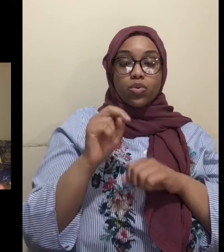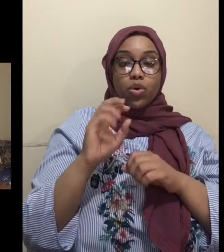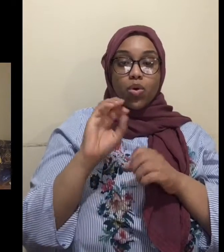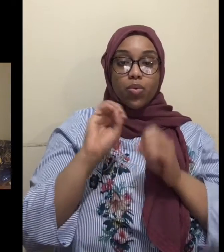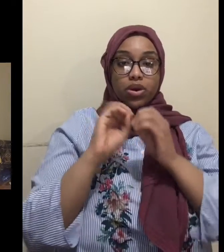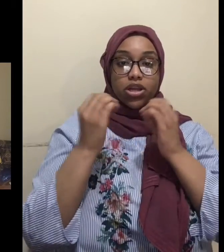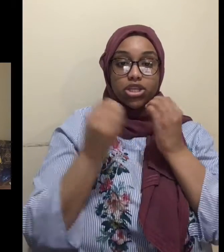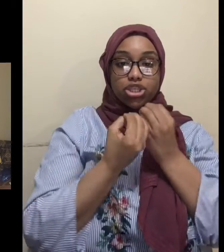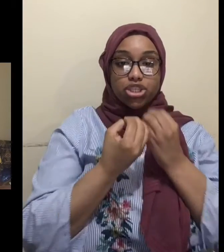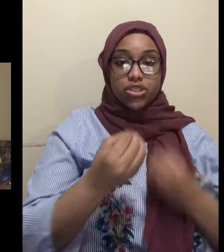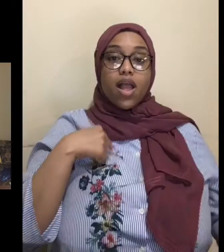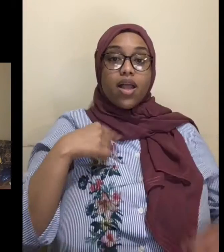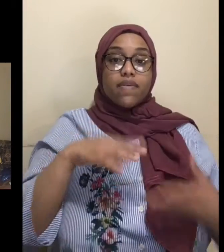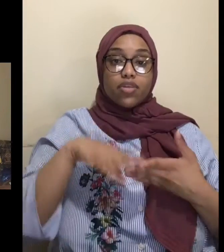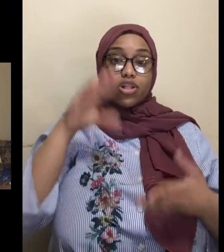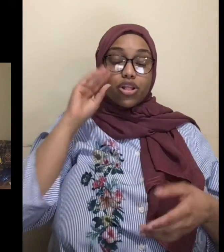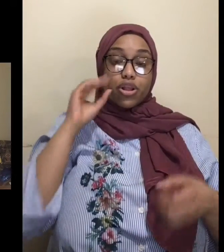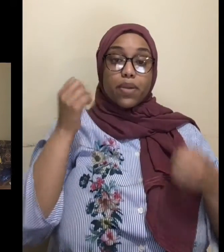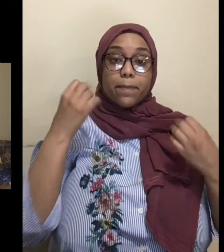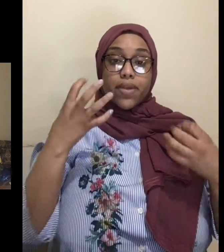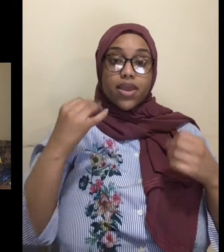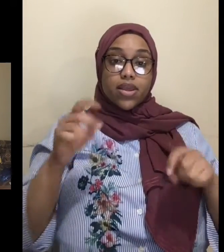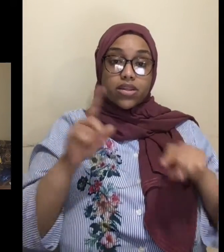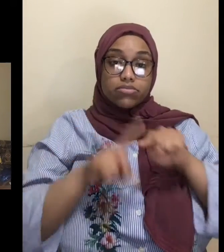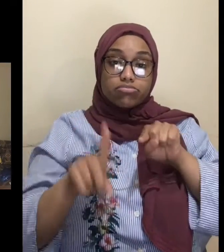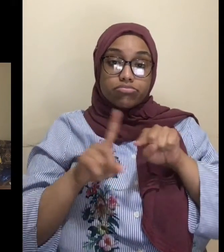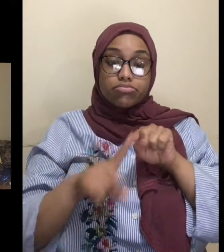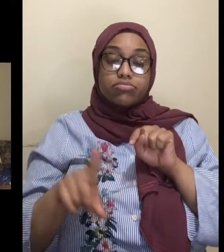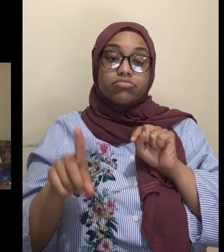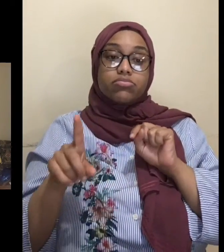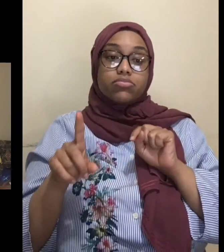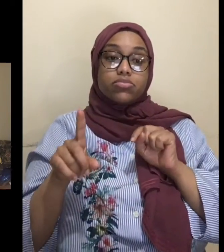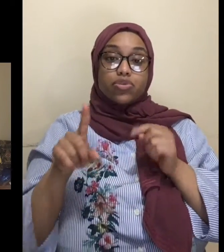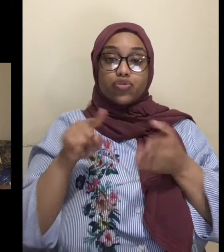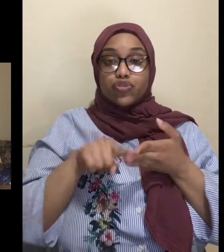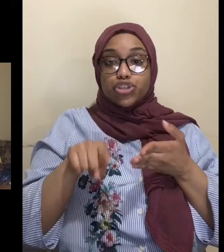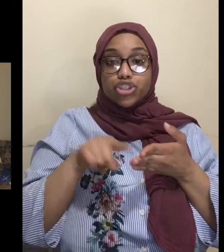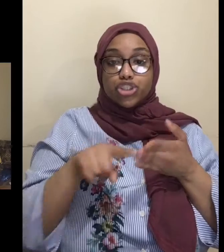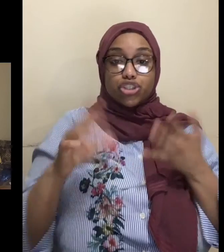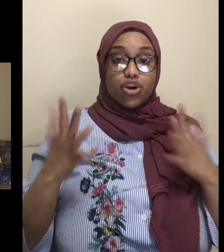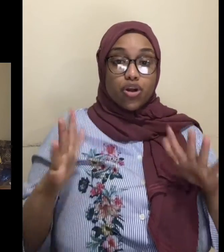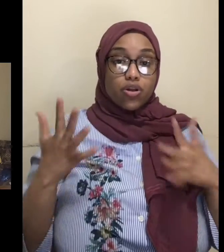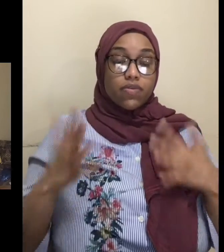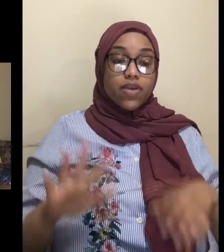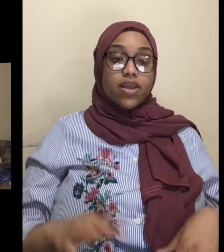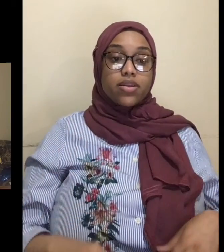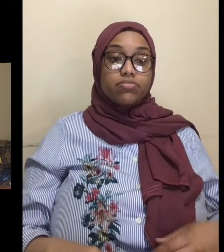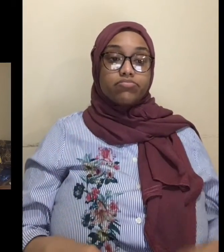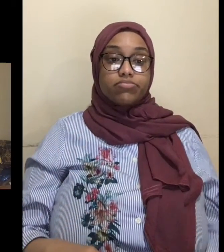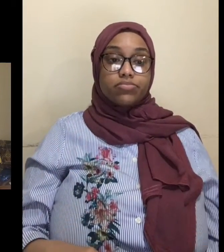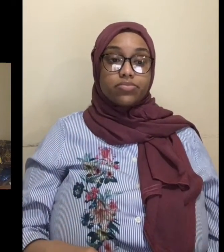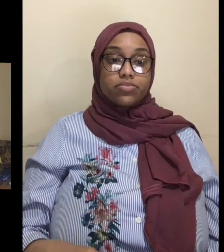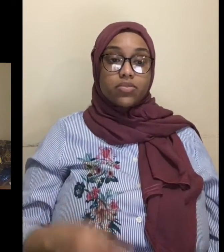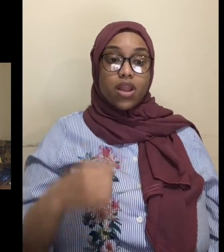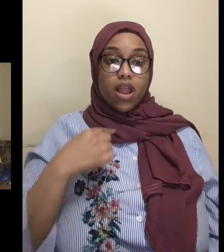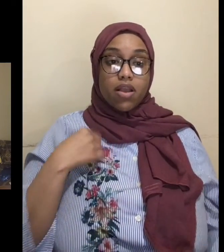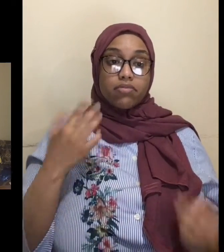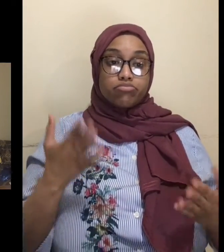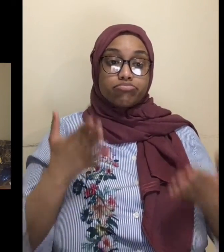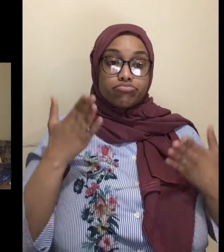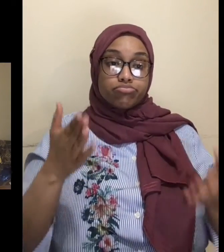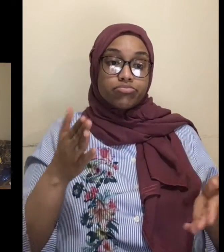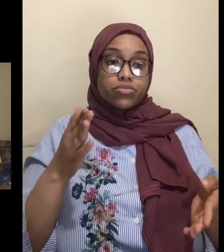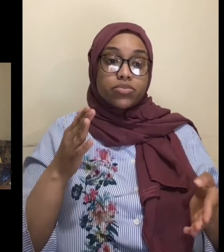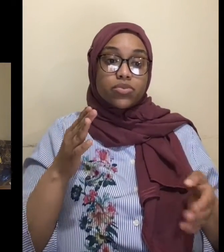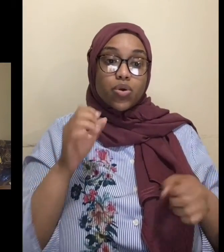I encourage you to continue to research while you think of when and how you'll start